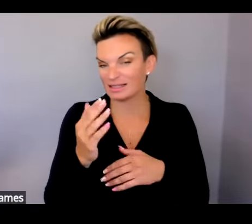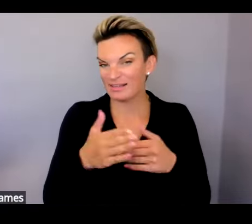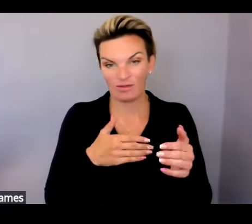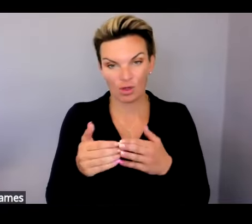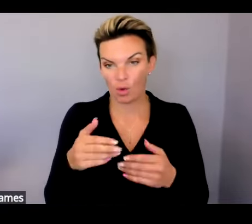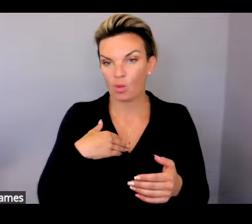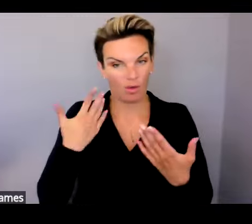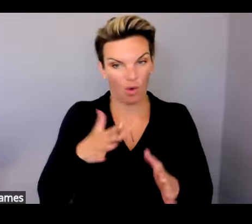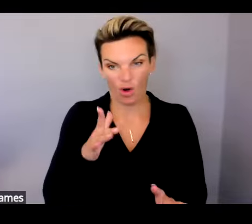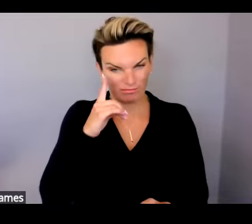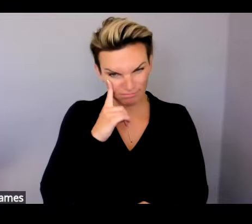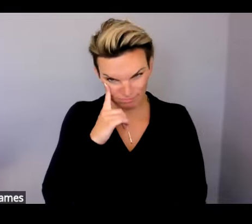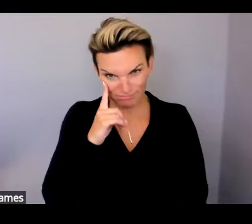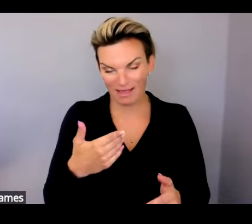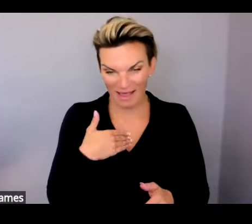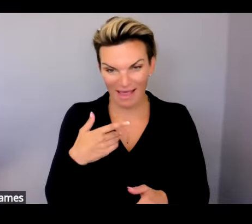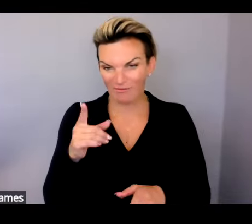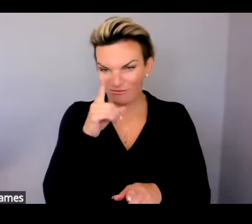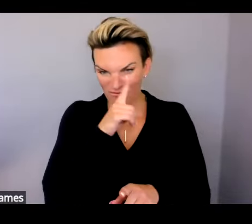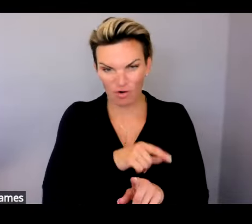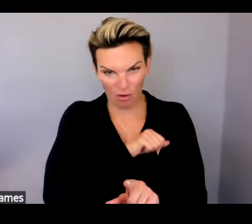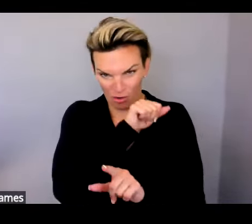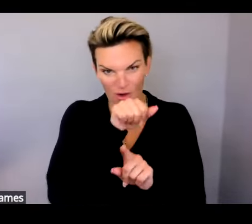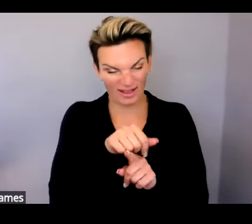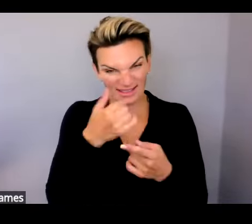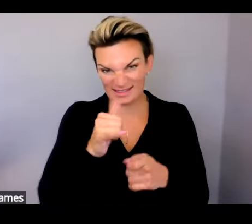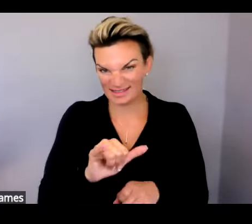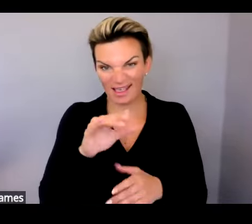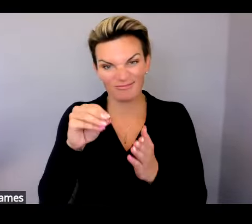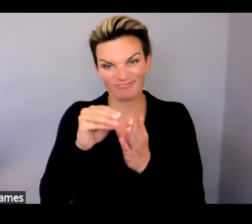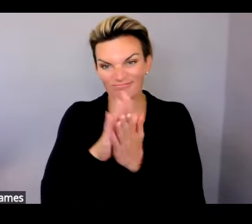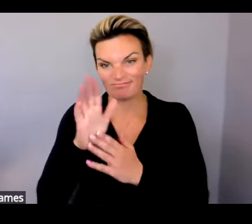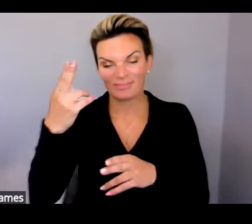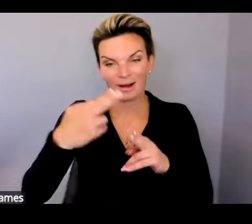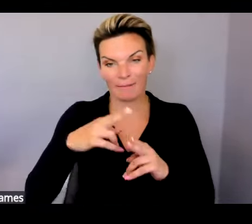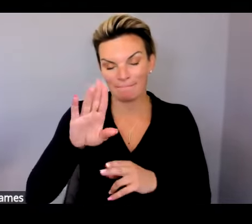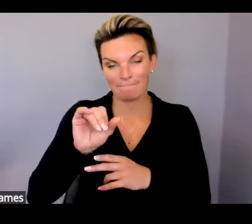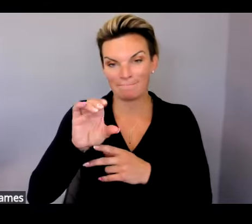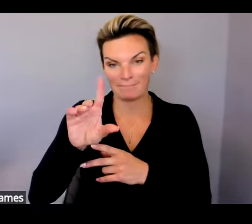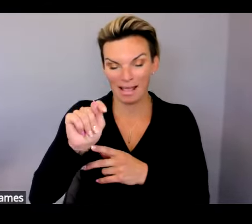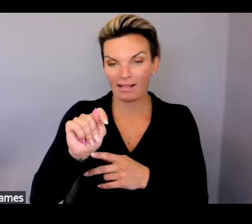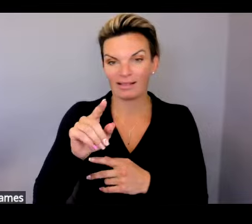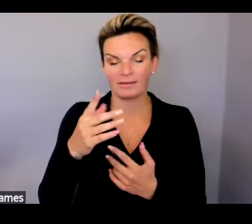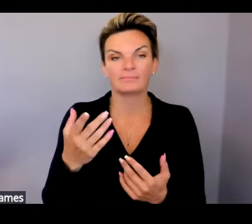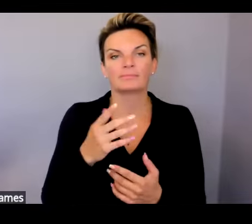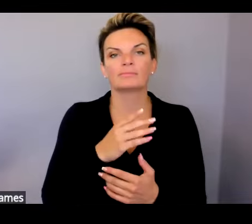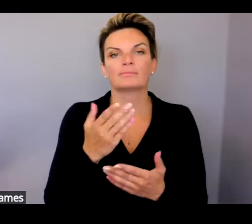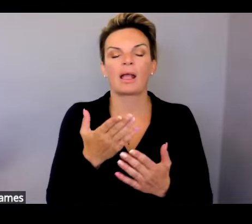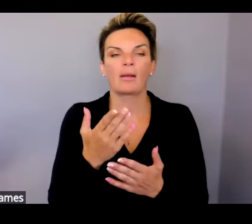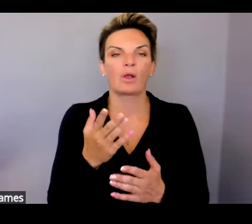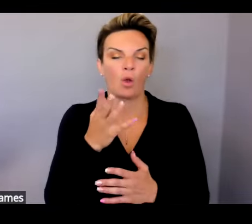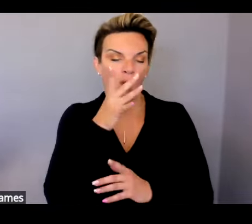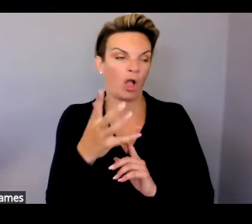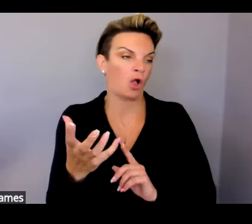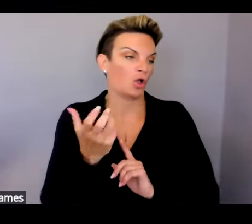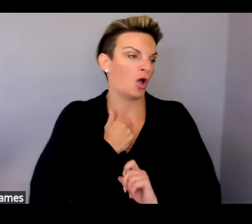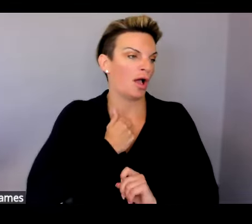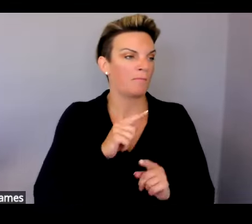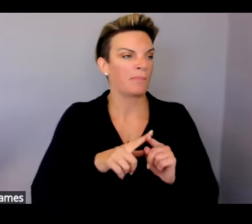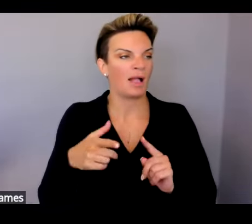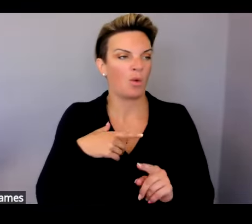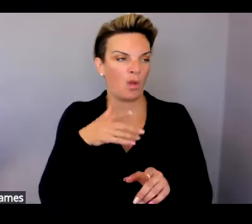saw. And so, you know, that's just going to be the cost of doing business for campaigns. They're going to say, well, we may get caught, but we'll deal with it after the election, after